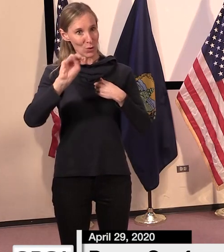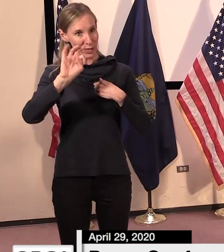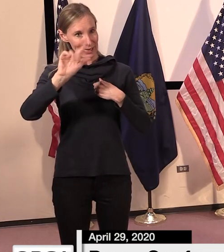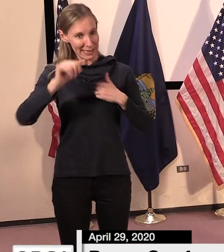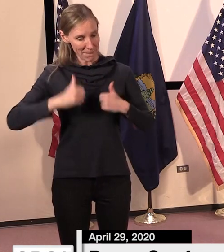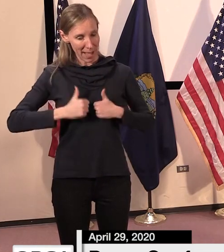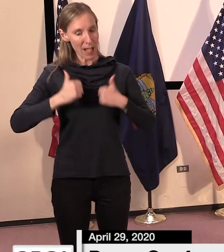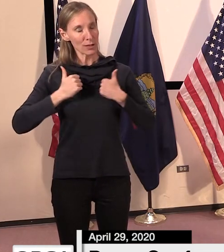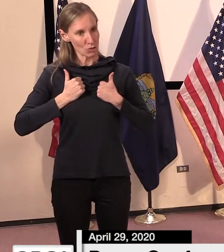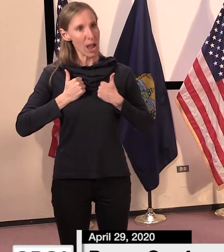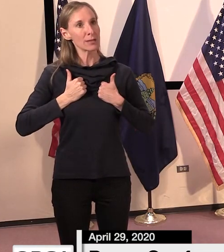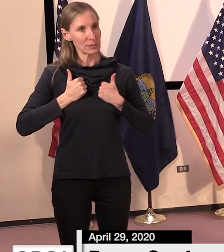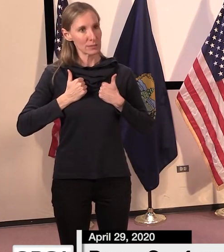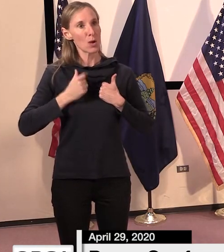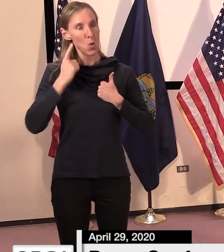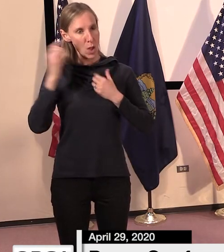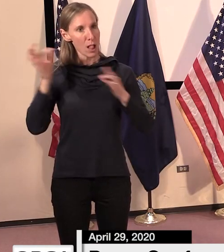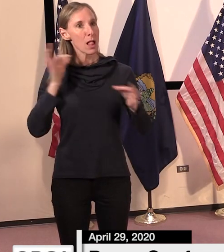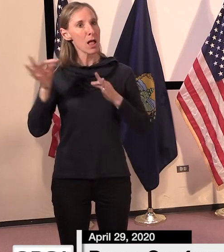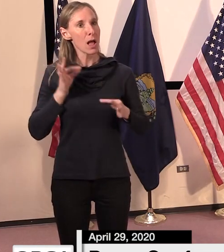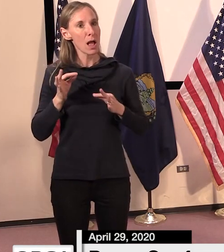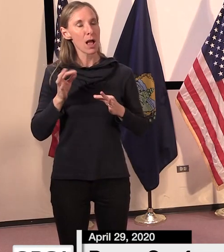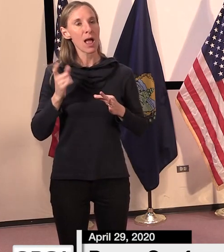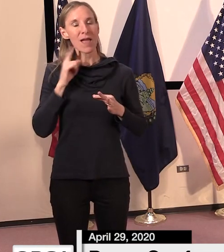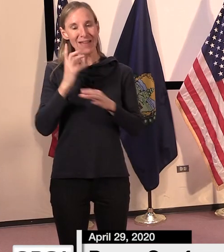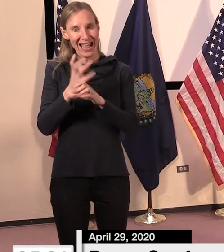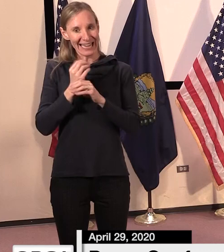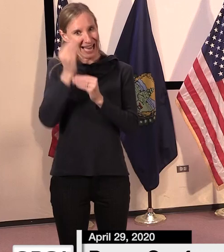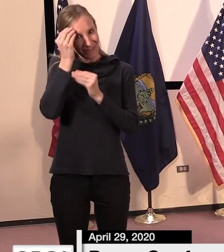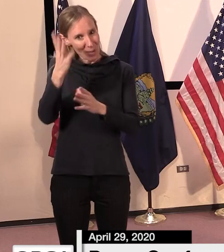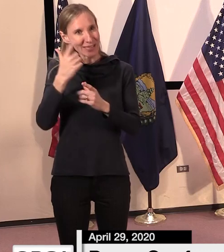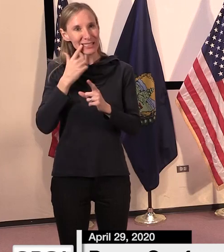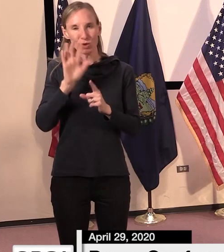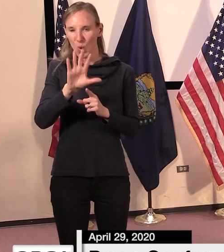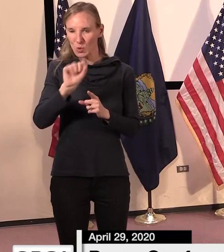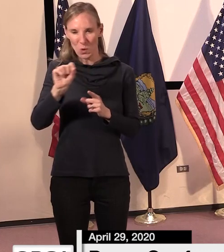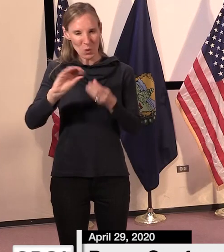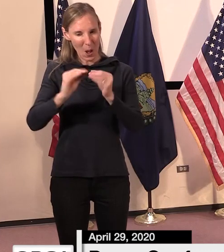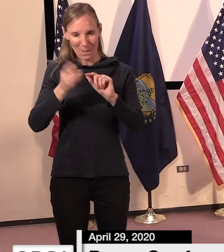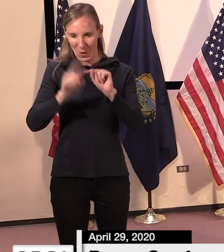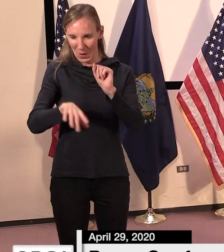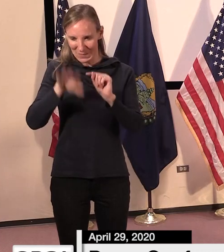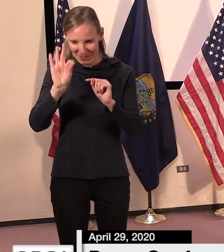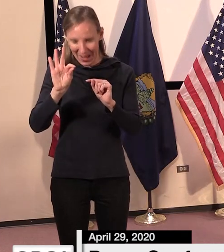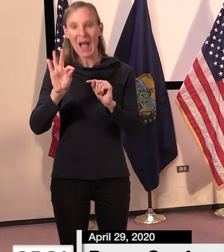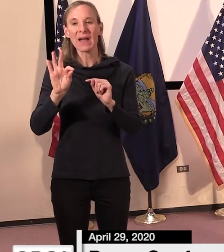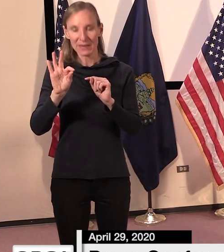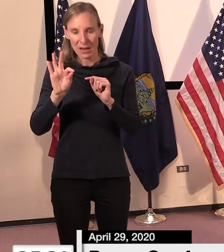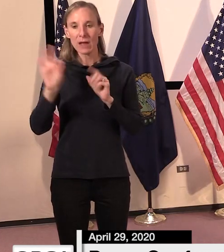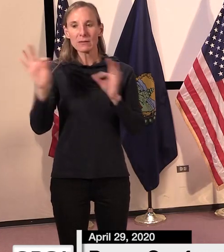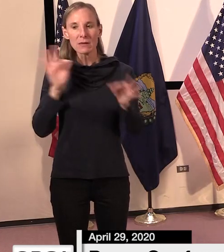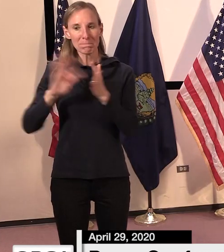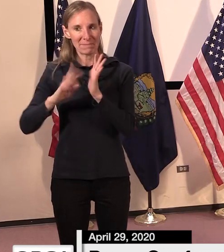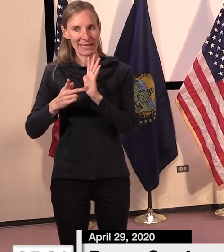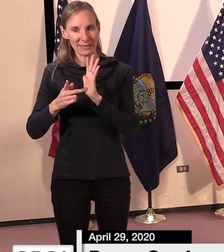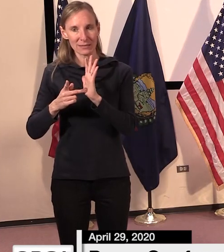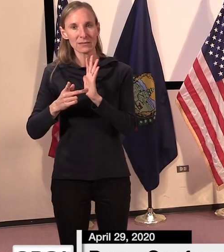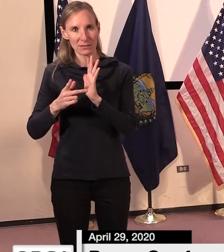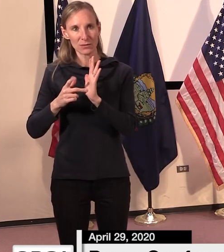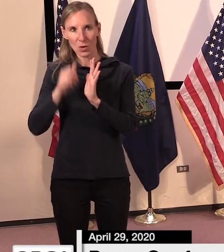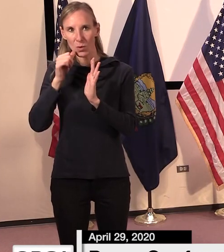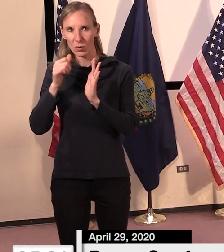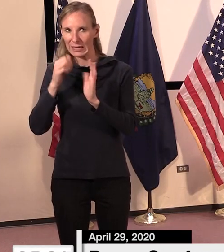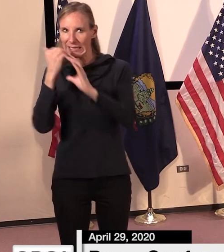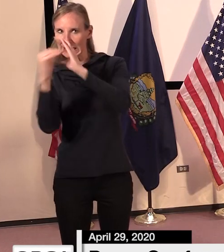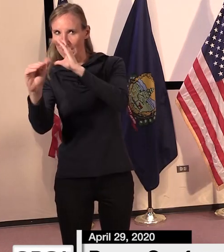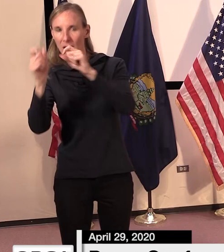get the notice that their Social Security number is not found. We also have that information on our website on the homepage. So